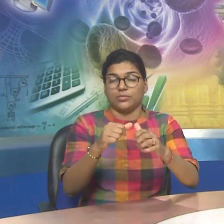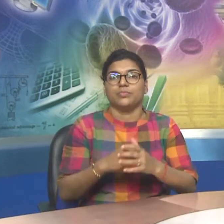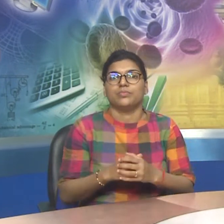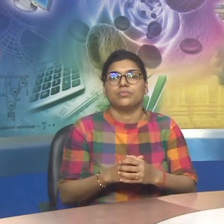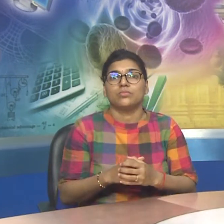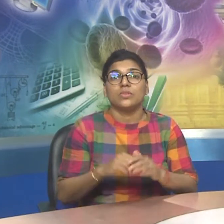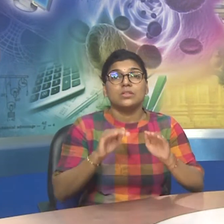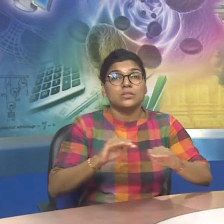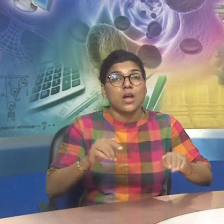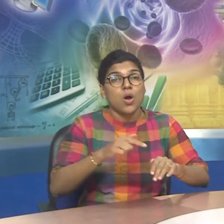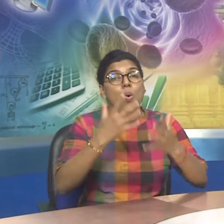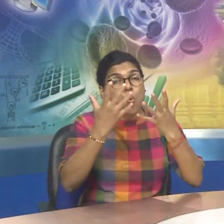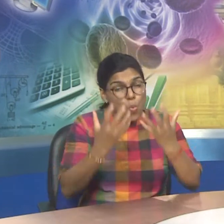So let us have a look at the answer.